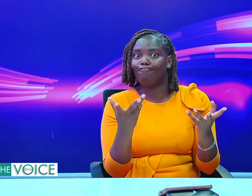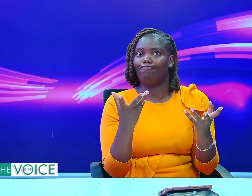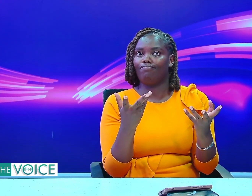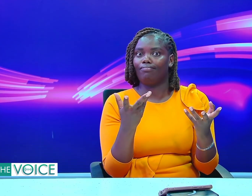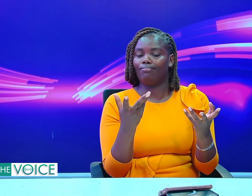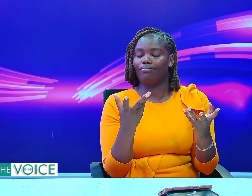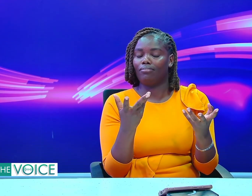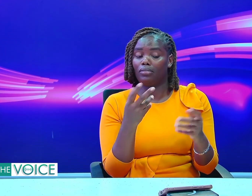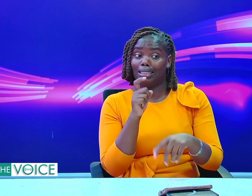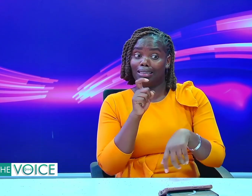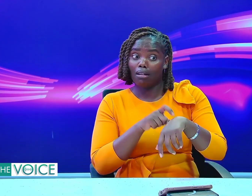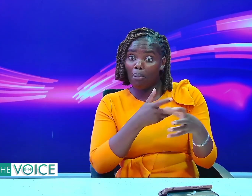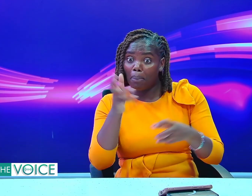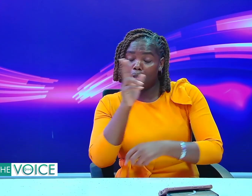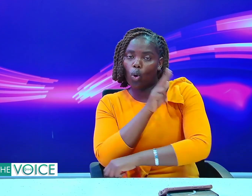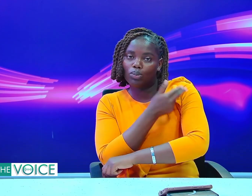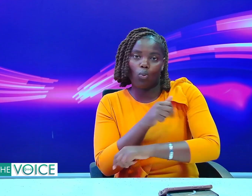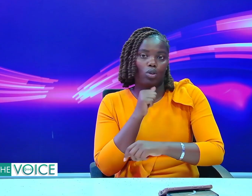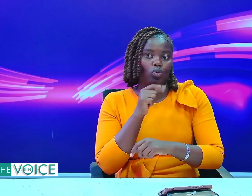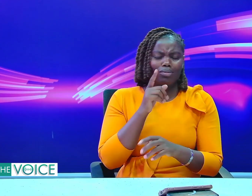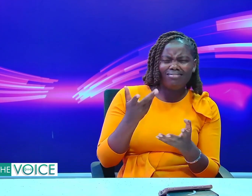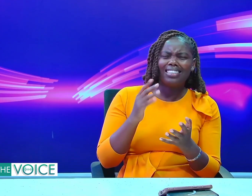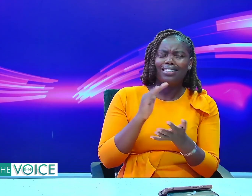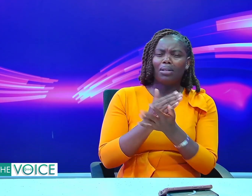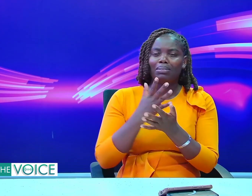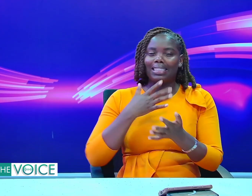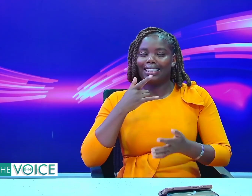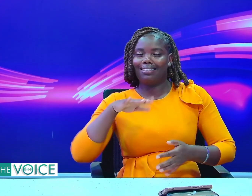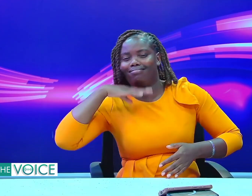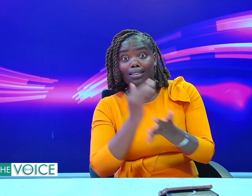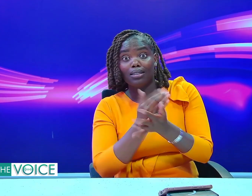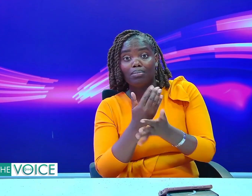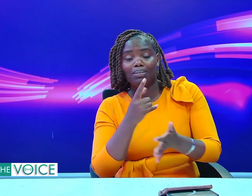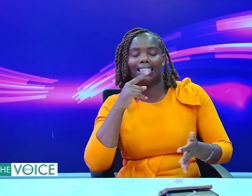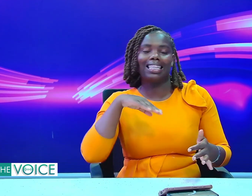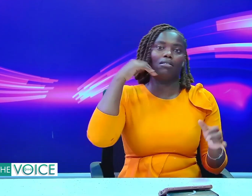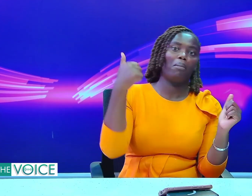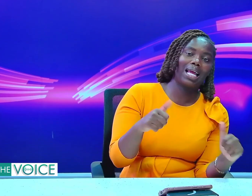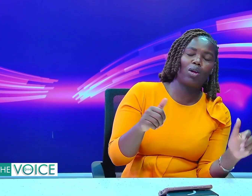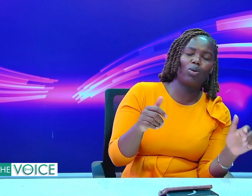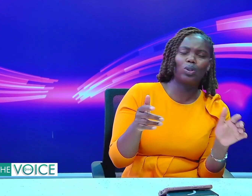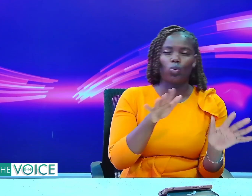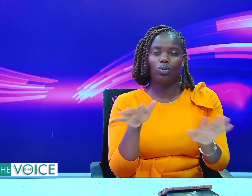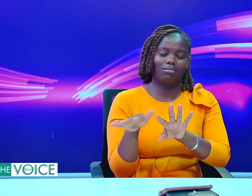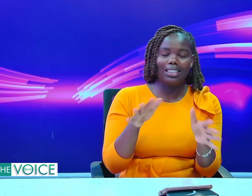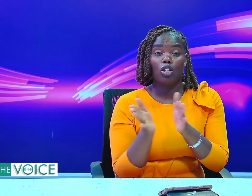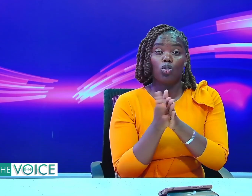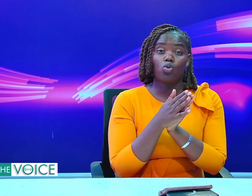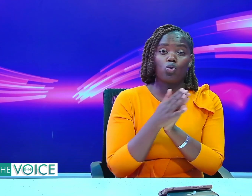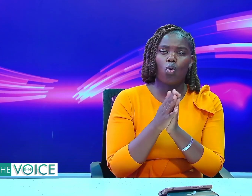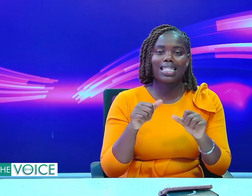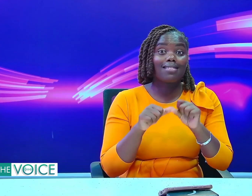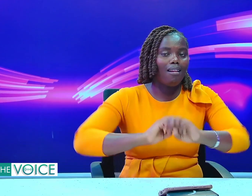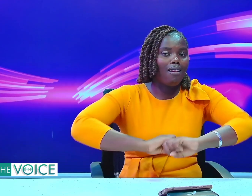From these 10 boys. Now, when this girl was later taken to hospital, some thought that she had died. There was rumors